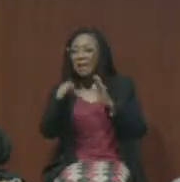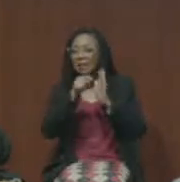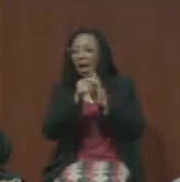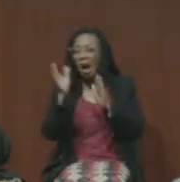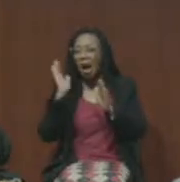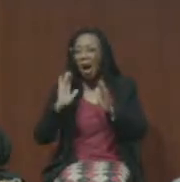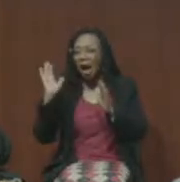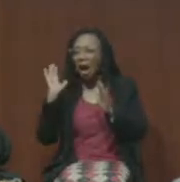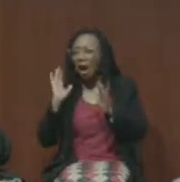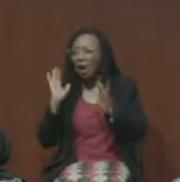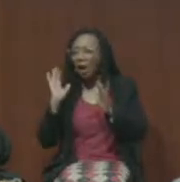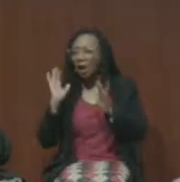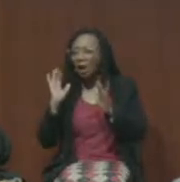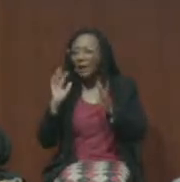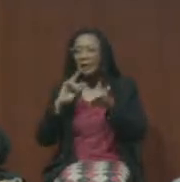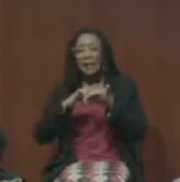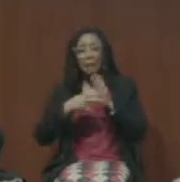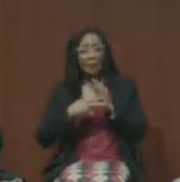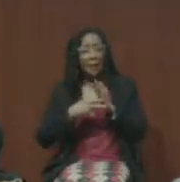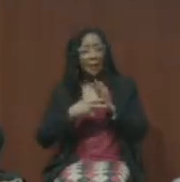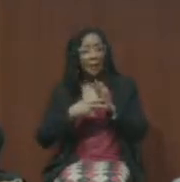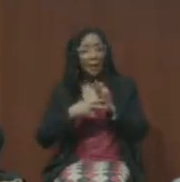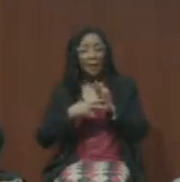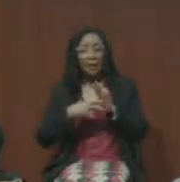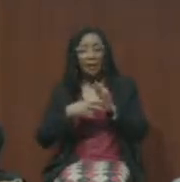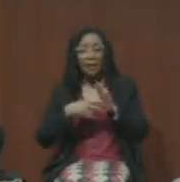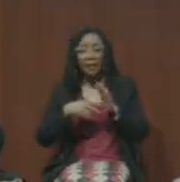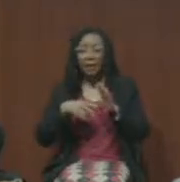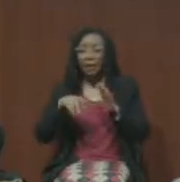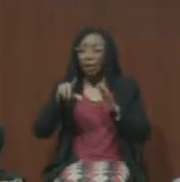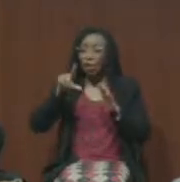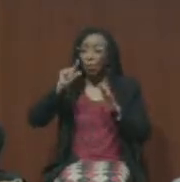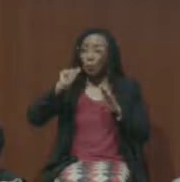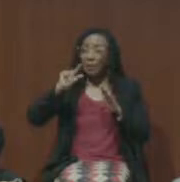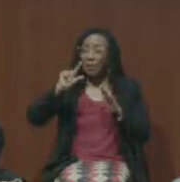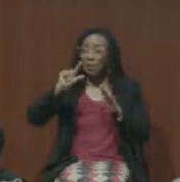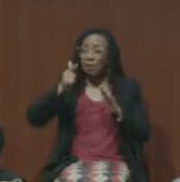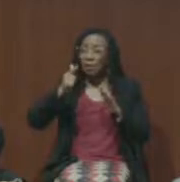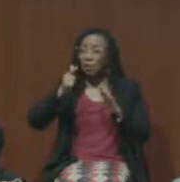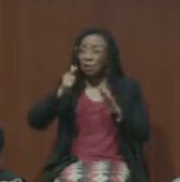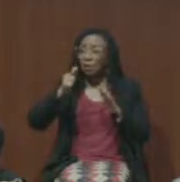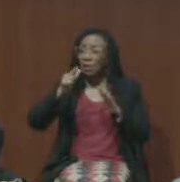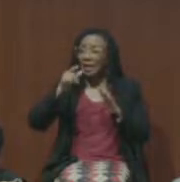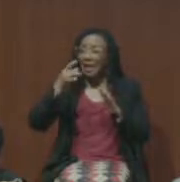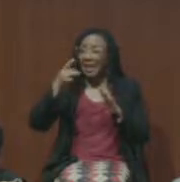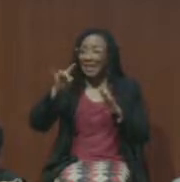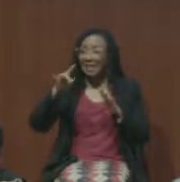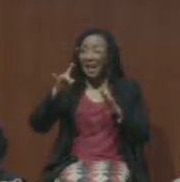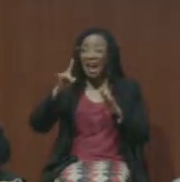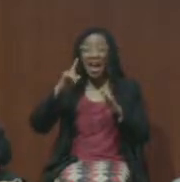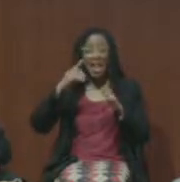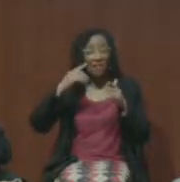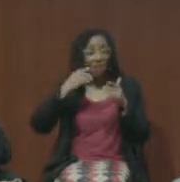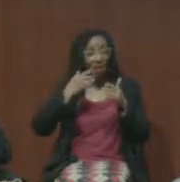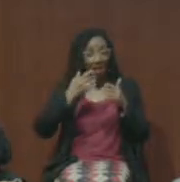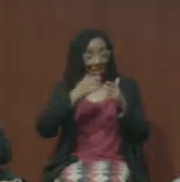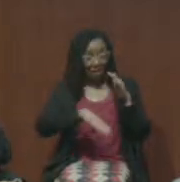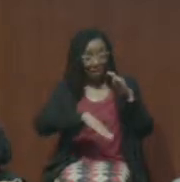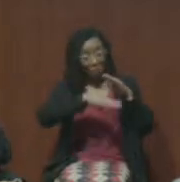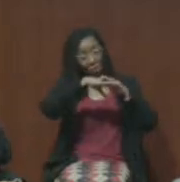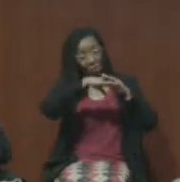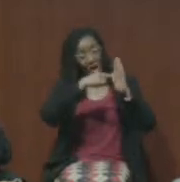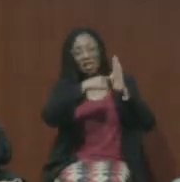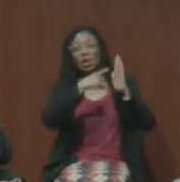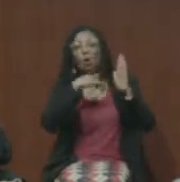there until your youngest child turned the age of 28. And if you had a new child, your time on the